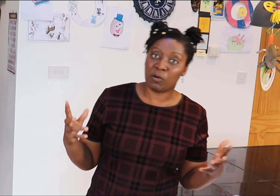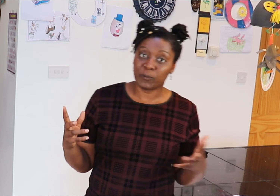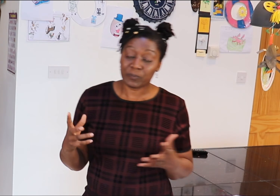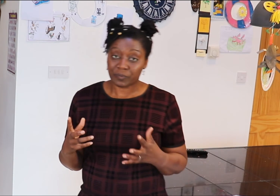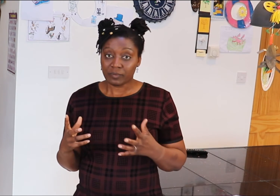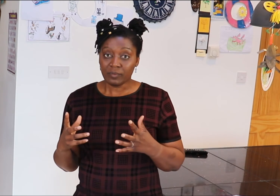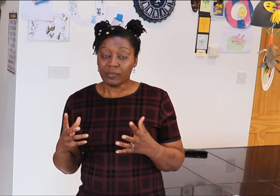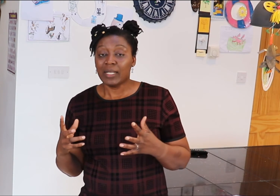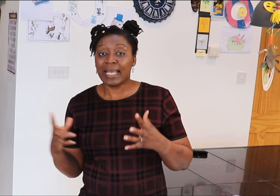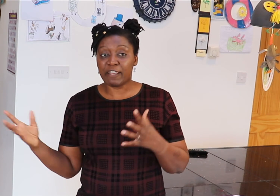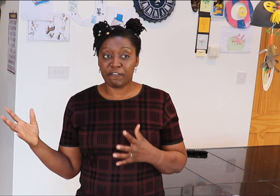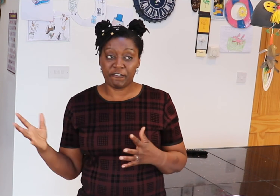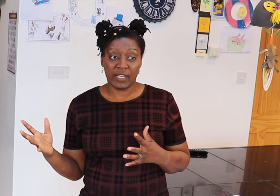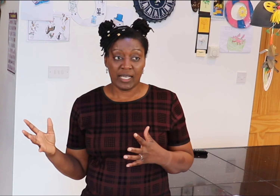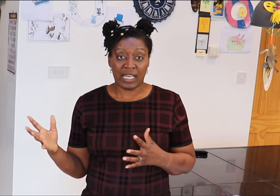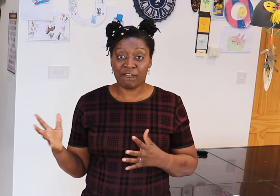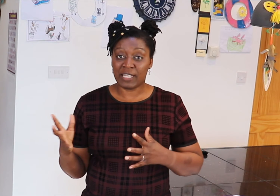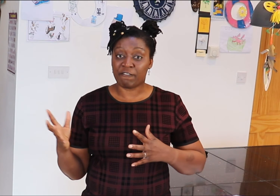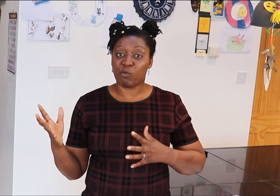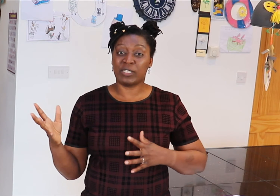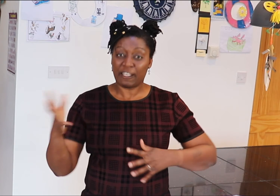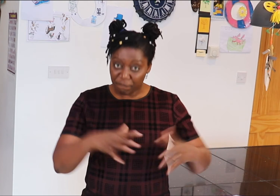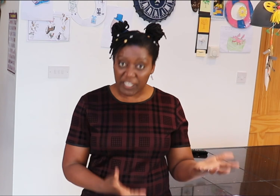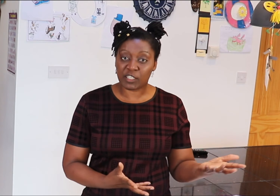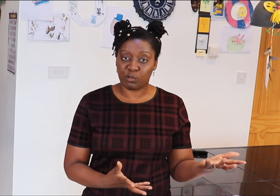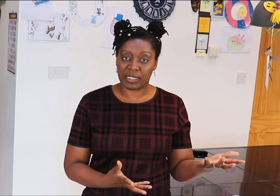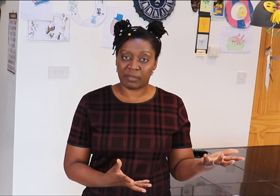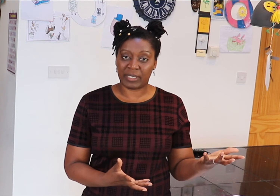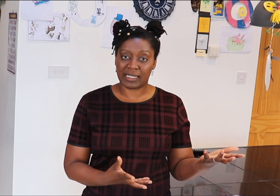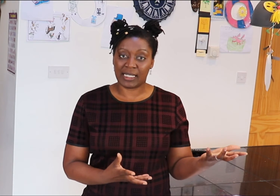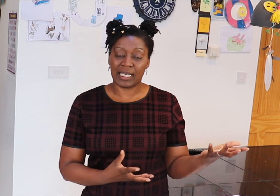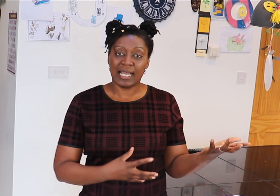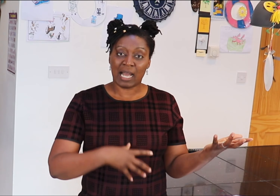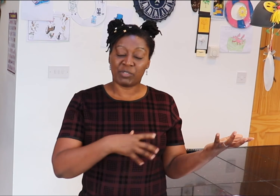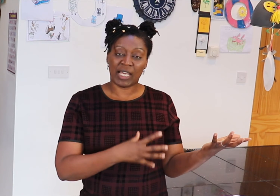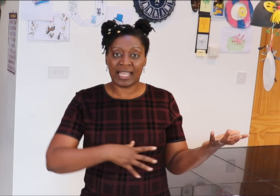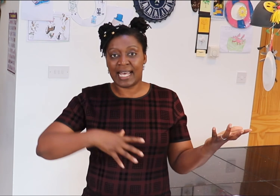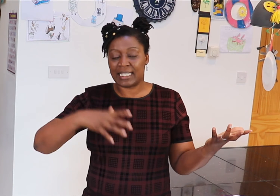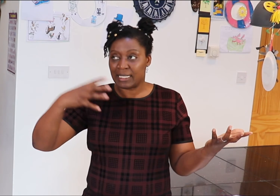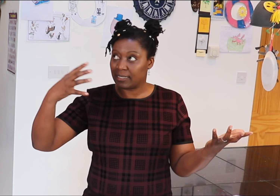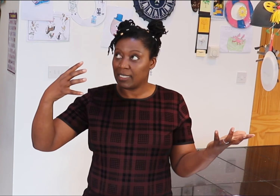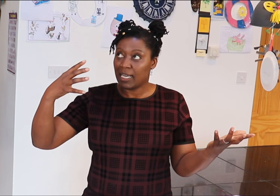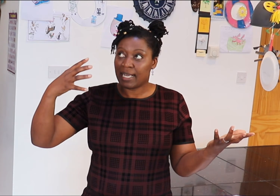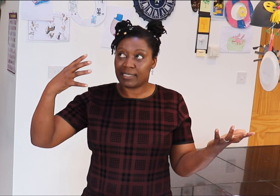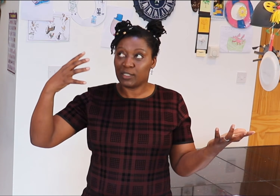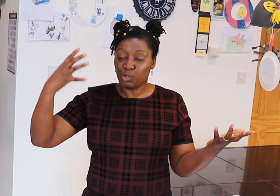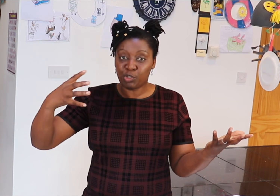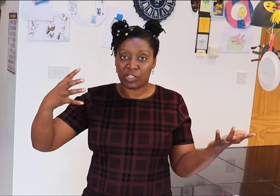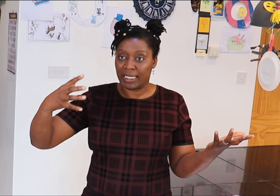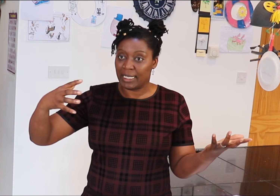So if it was a physical disability, I'm saying that it's usually